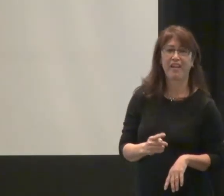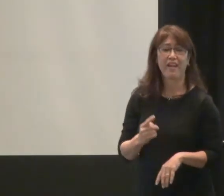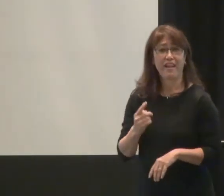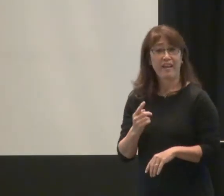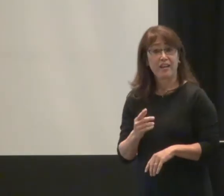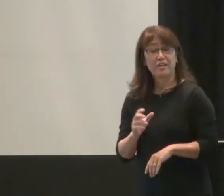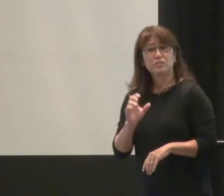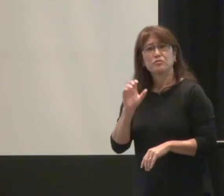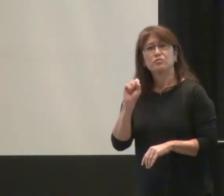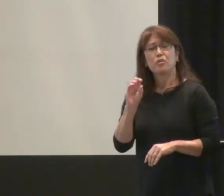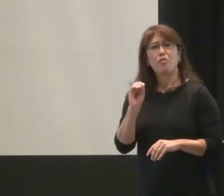for example.